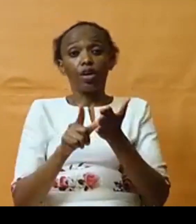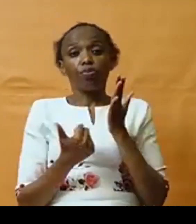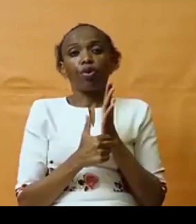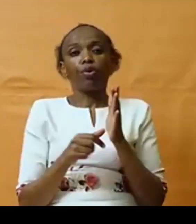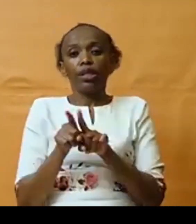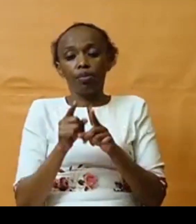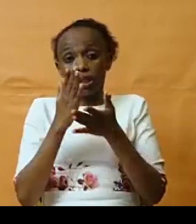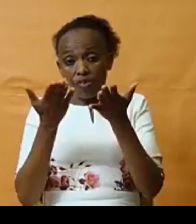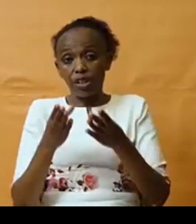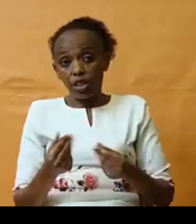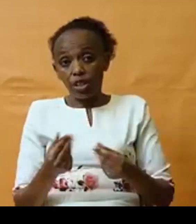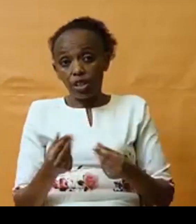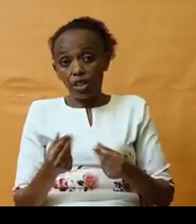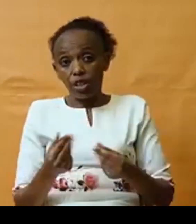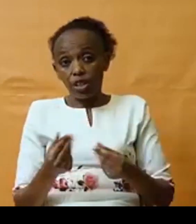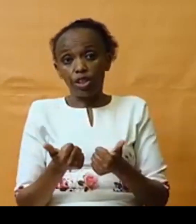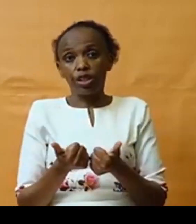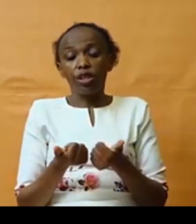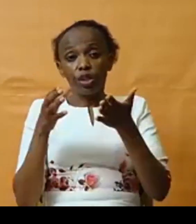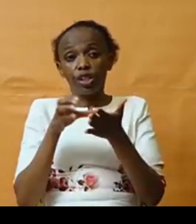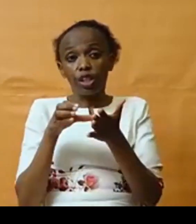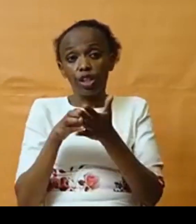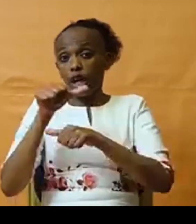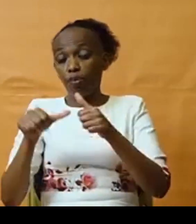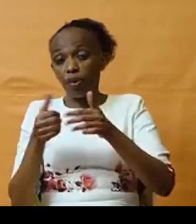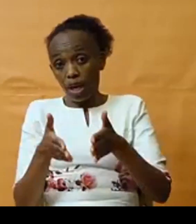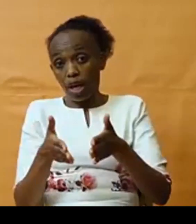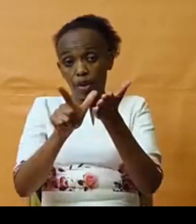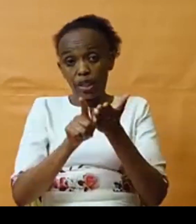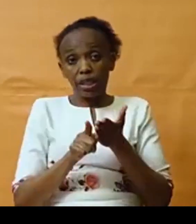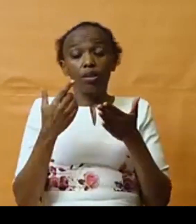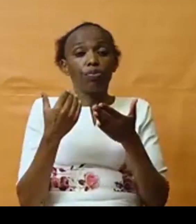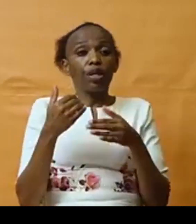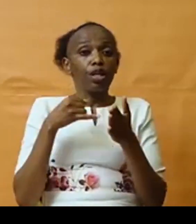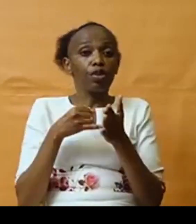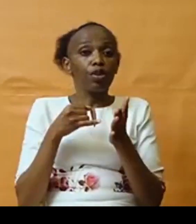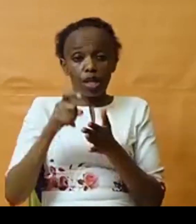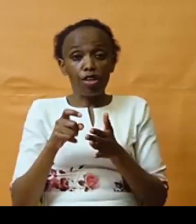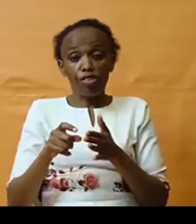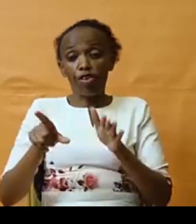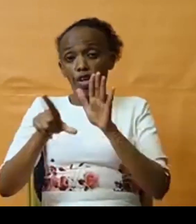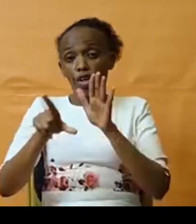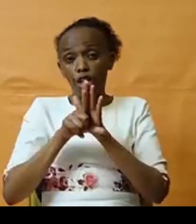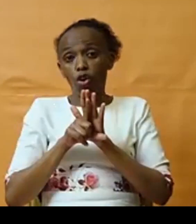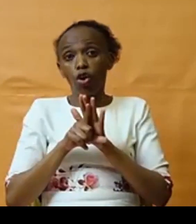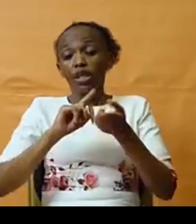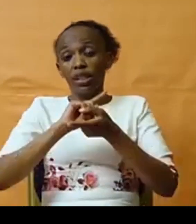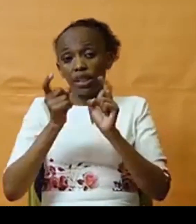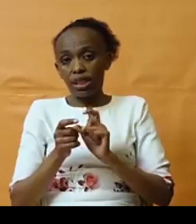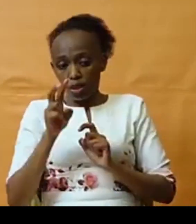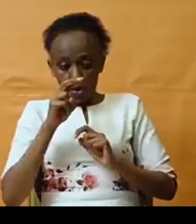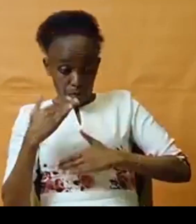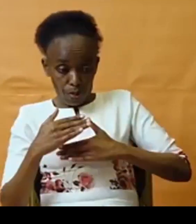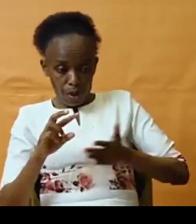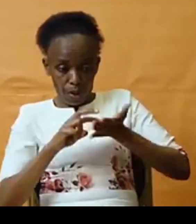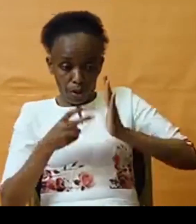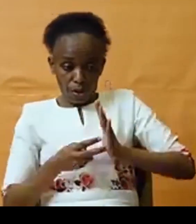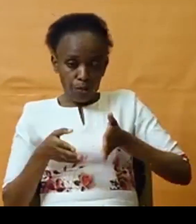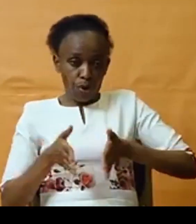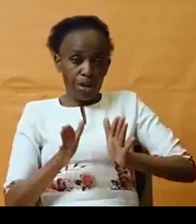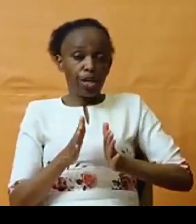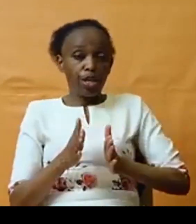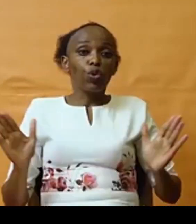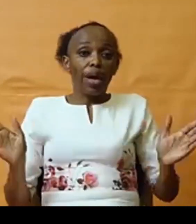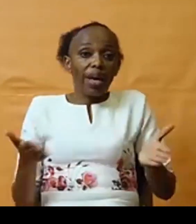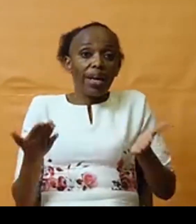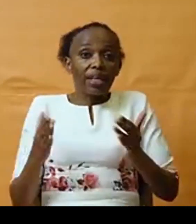and offers some of the solutions to these issues around looking more closely at contract designs to enhance countries' ability to engage with